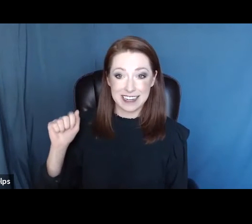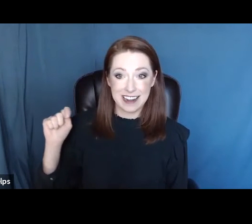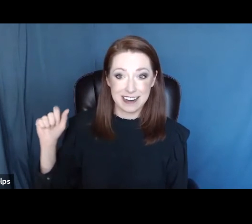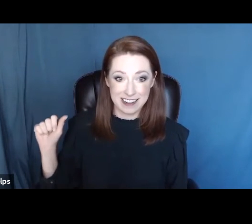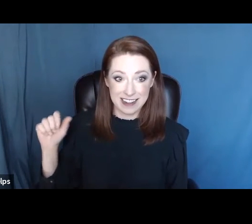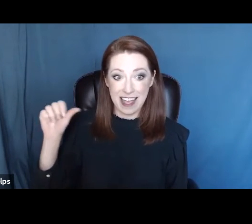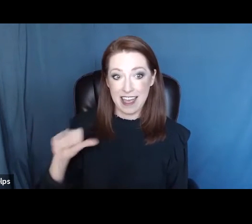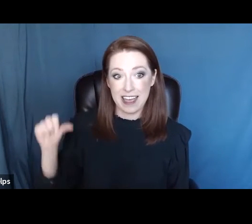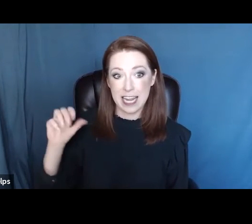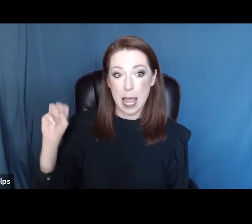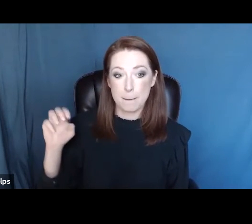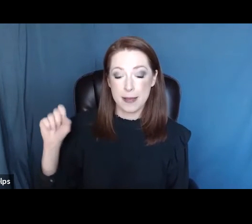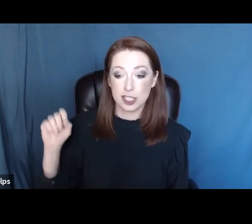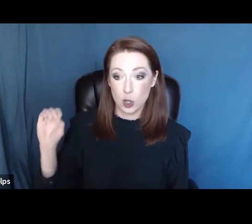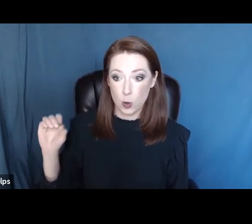DisDATA at